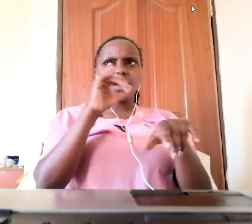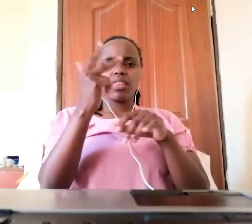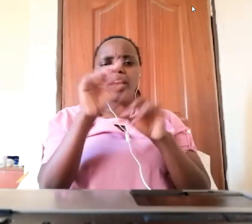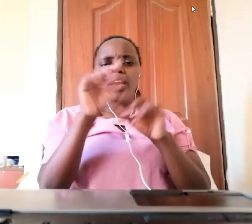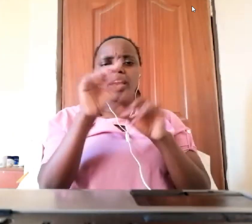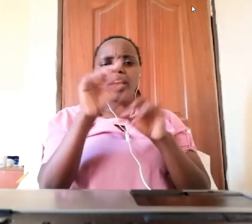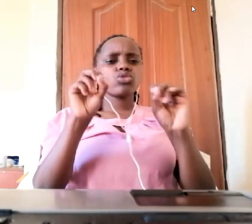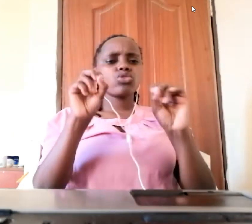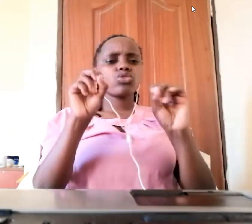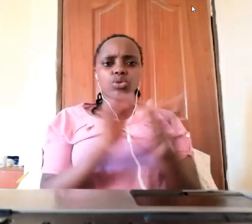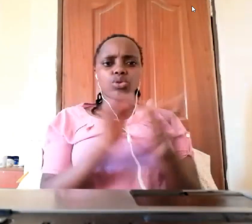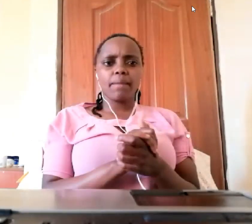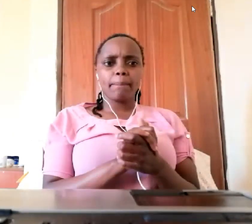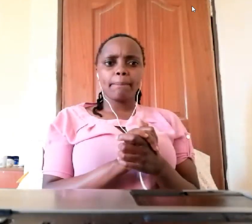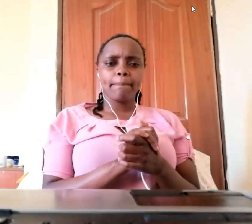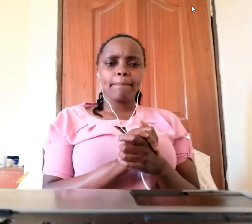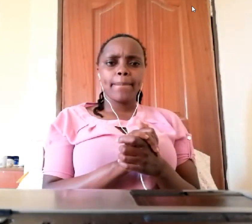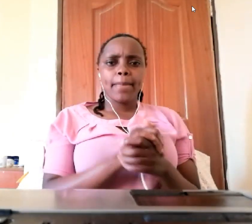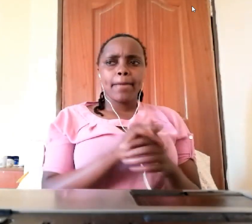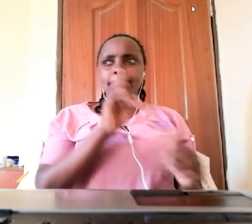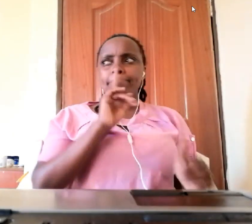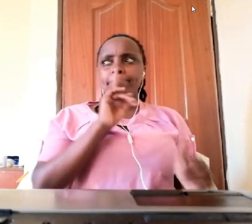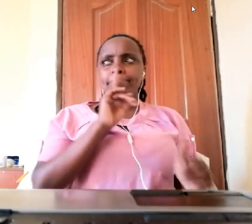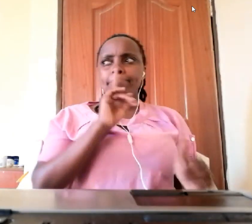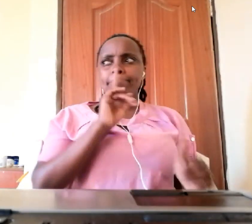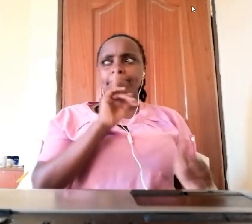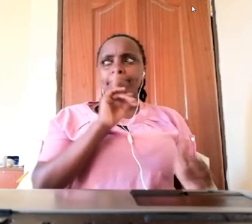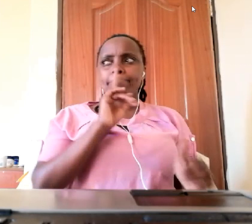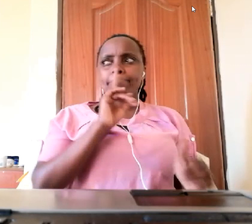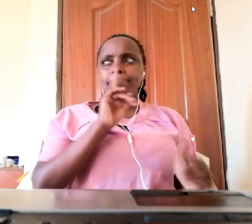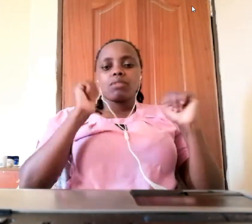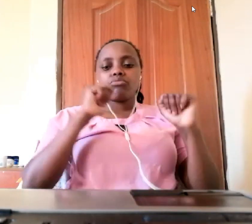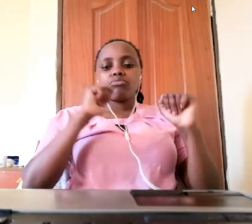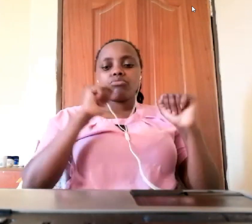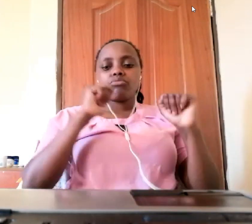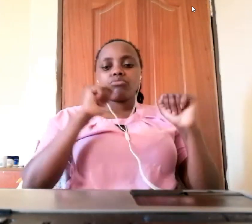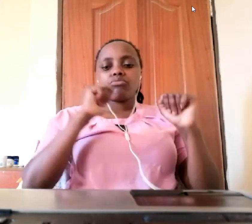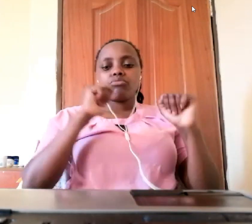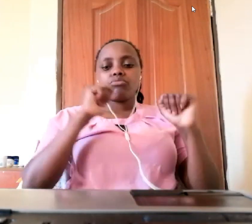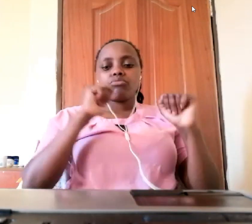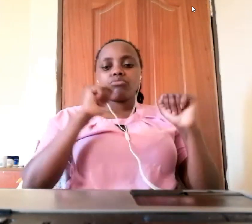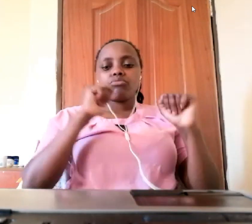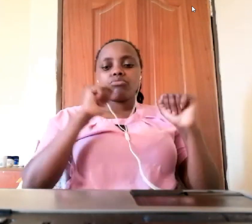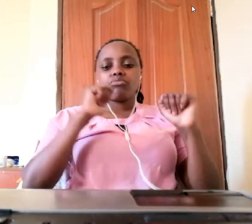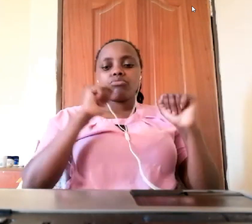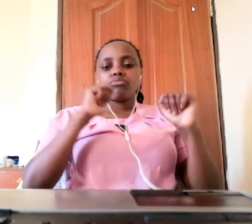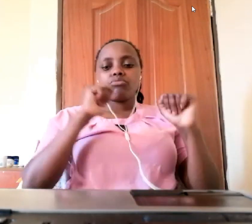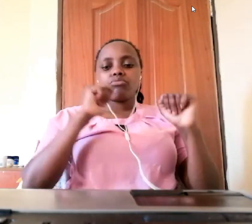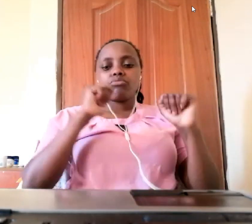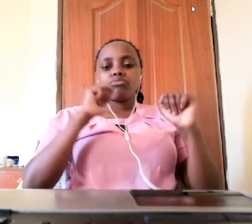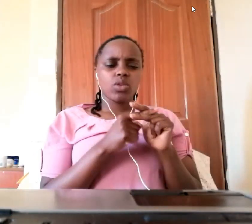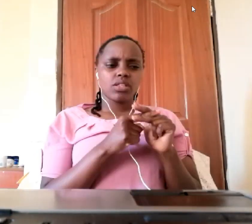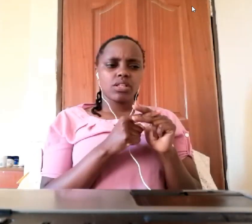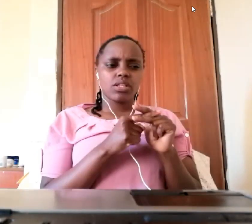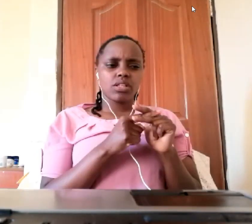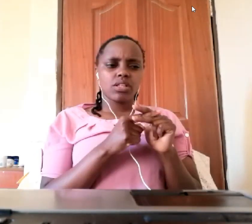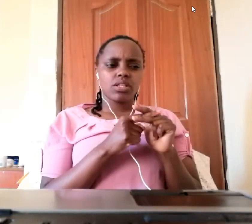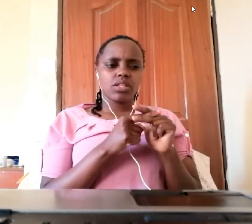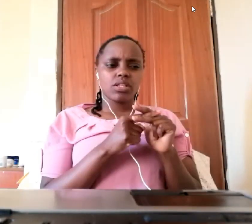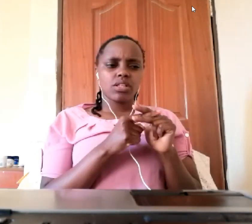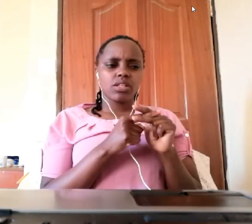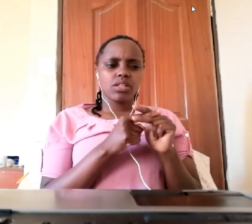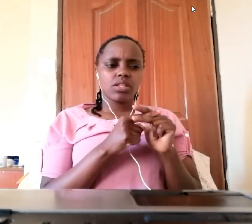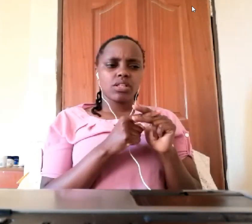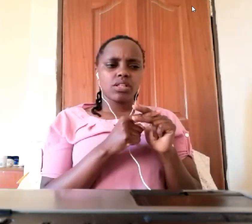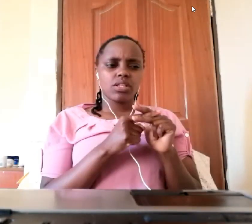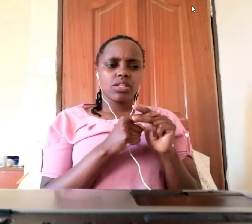anyway, I'm sure my colleagues can also come in. Let me start from the second